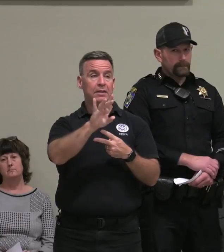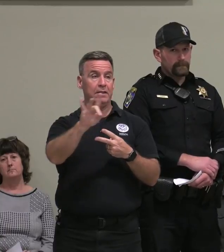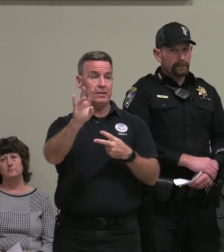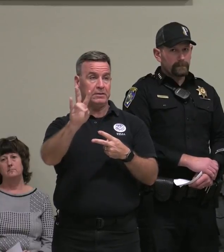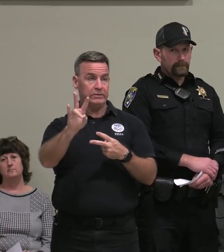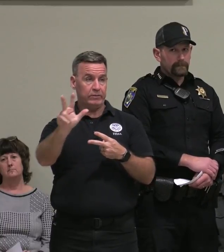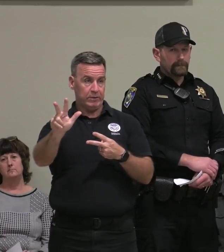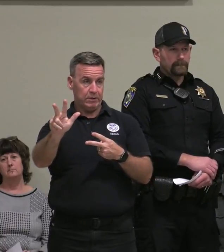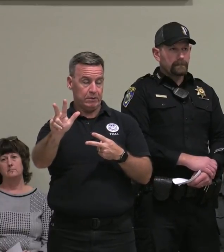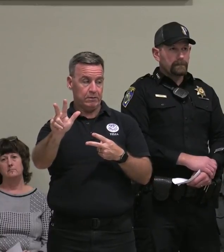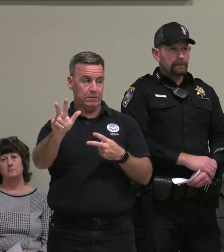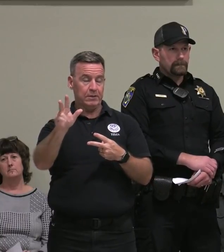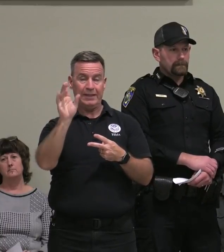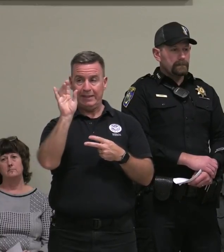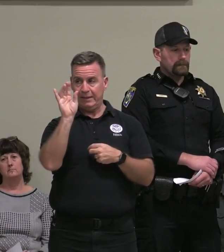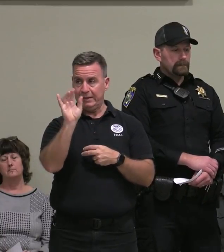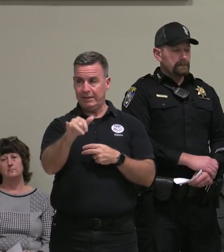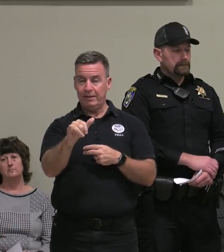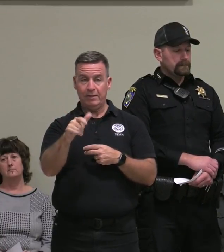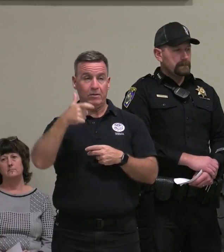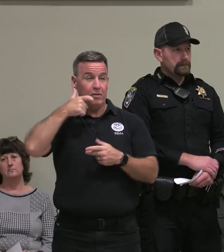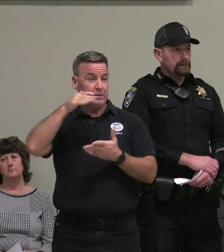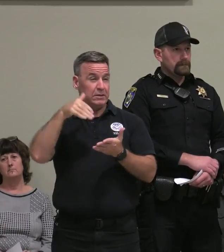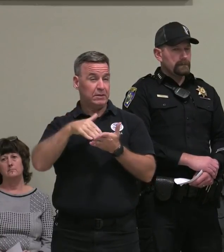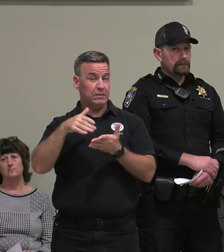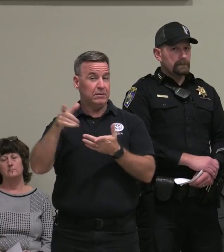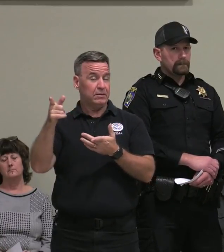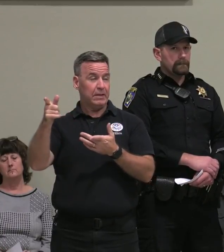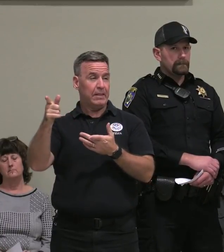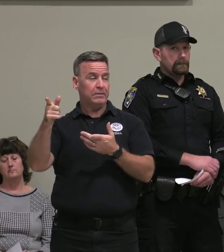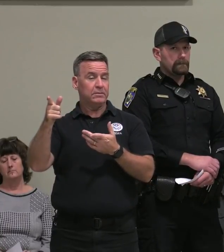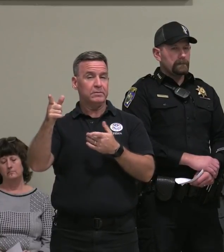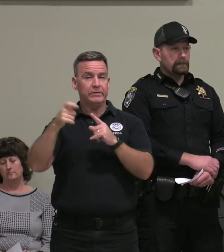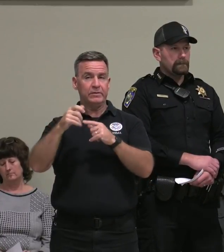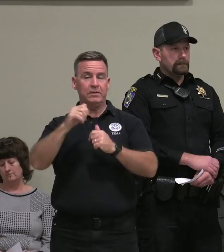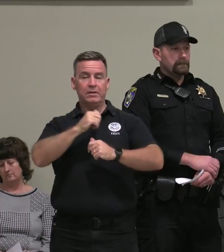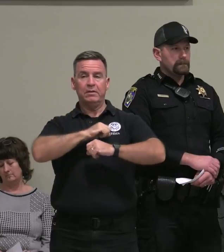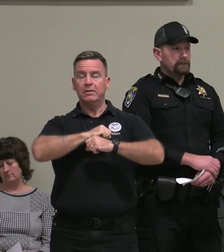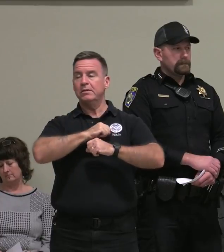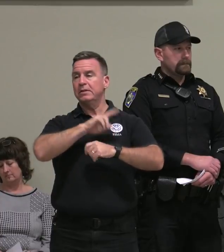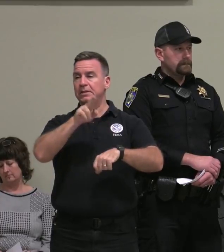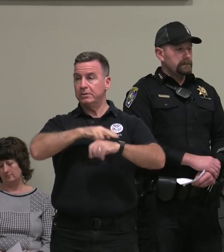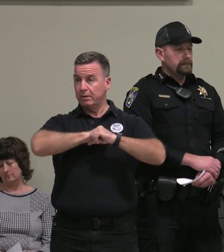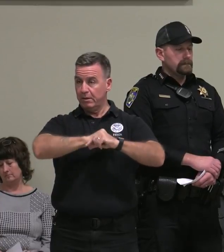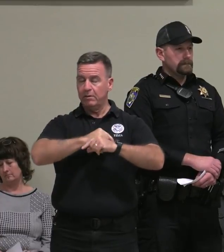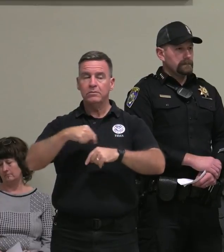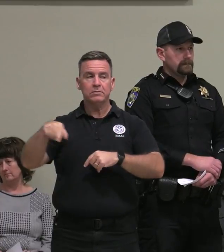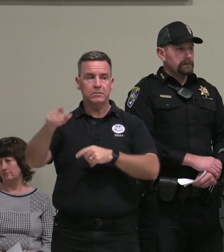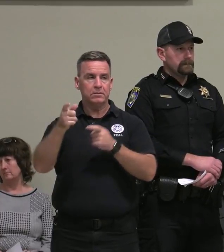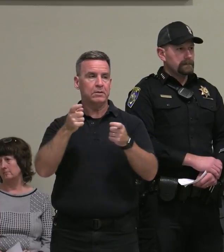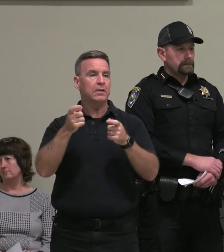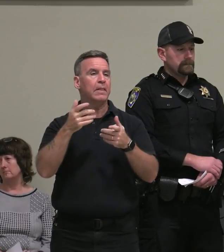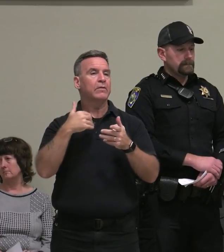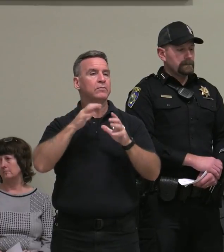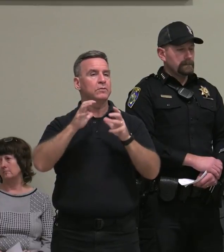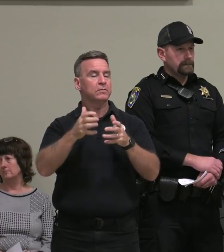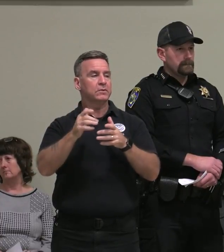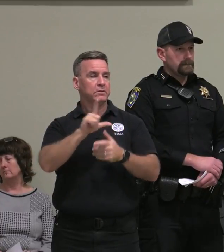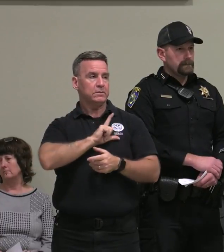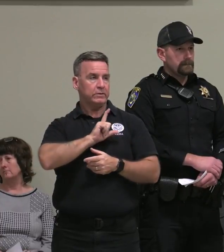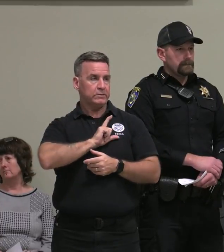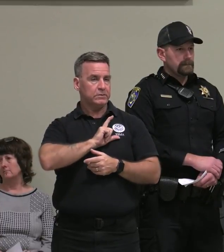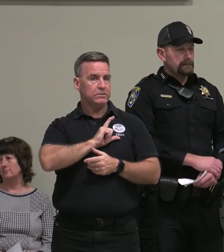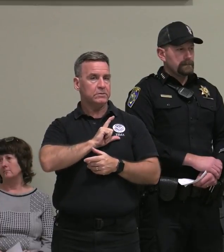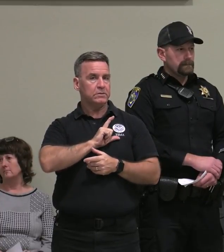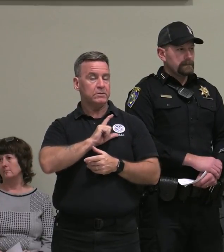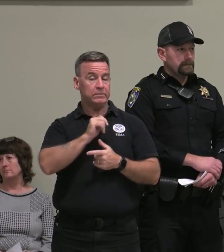897-8873 and that call center is being staffed by members of the Army National Guard and we have a group of law enforcement